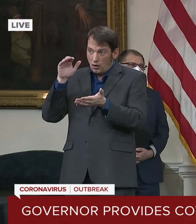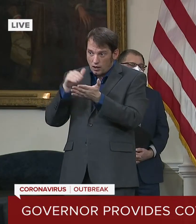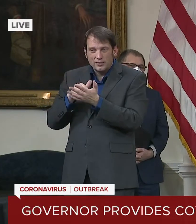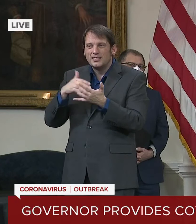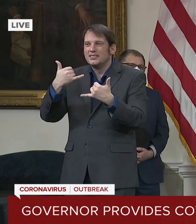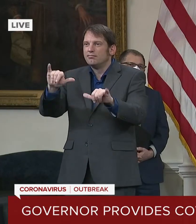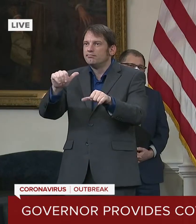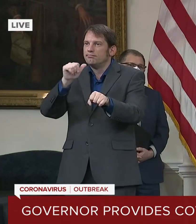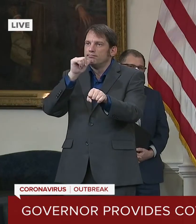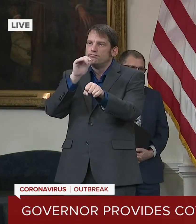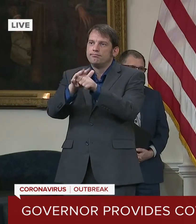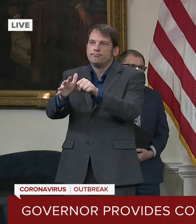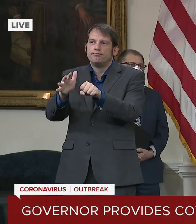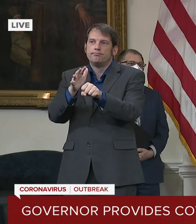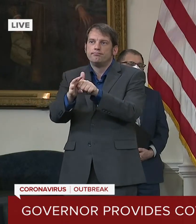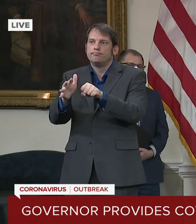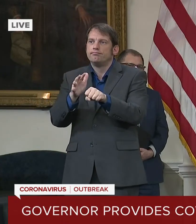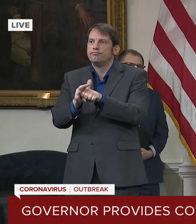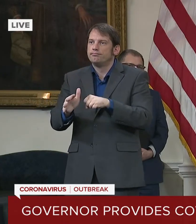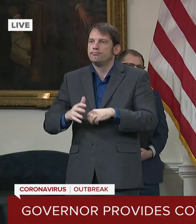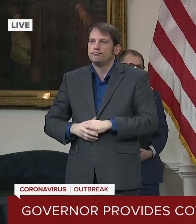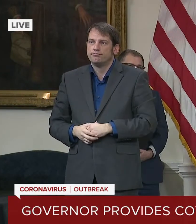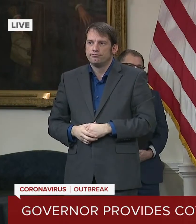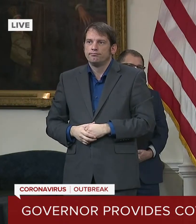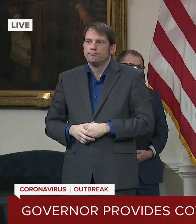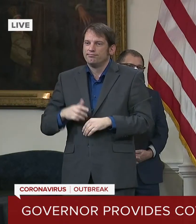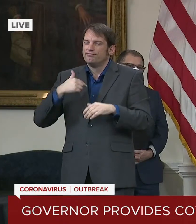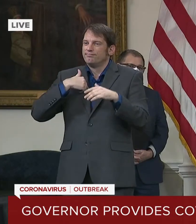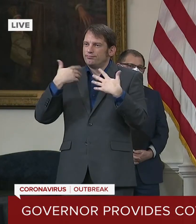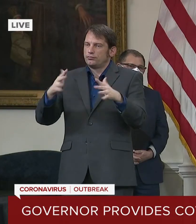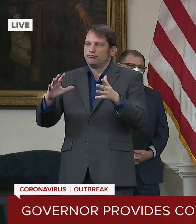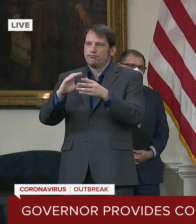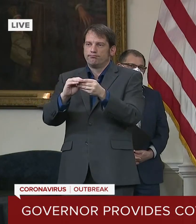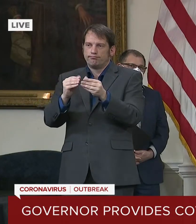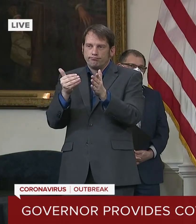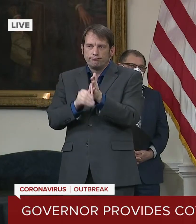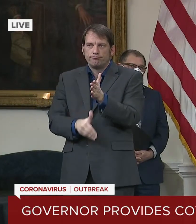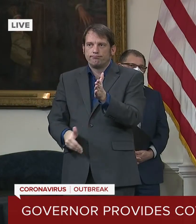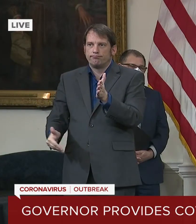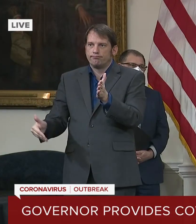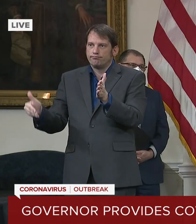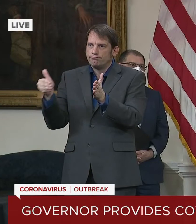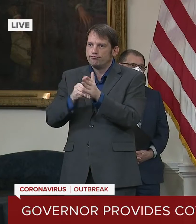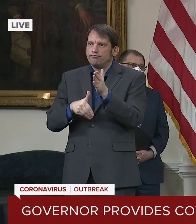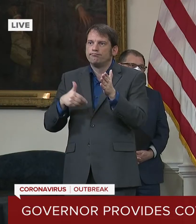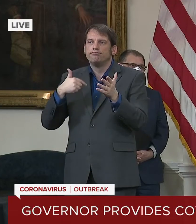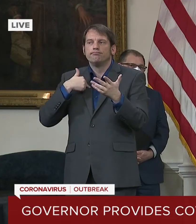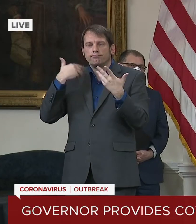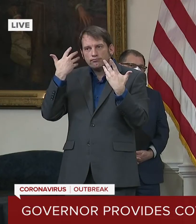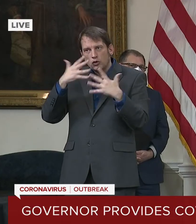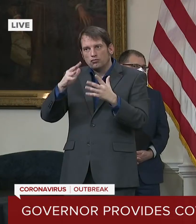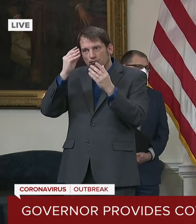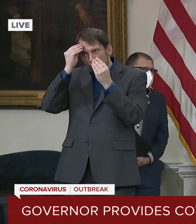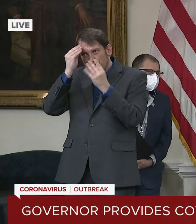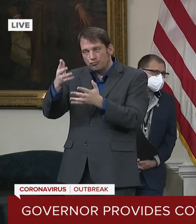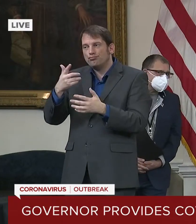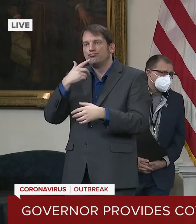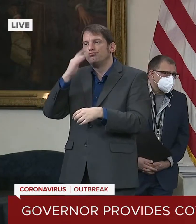always knew that was going to be the case. I've said that repeatedly at 5 or 6 press conferences. But we got twice as many done.